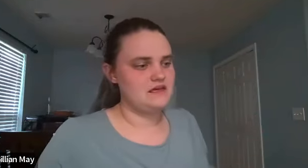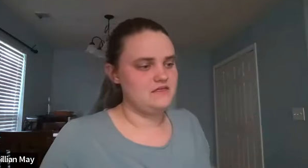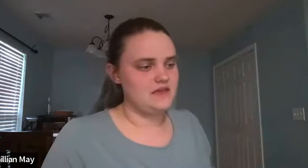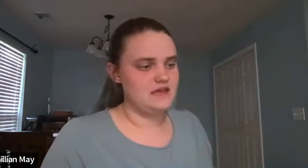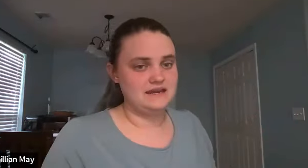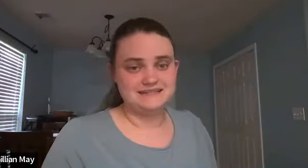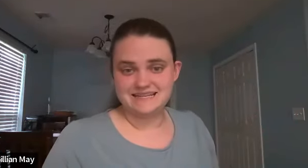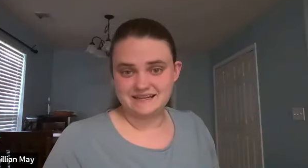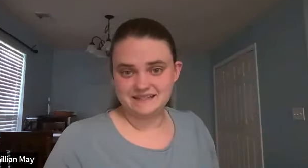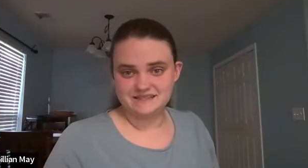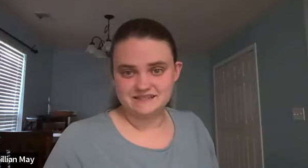And then dance.